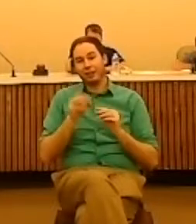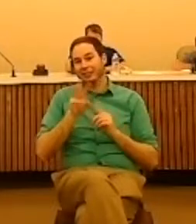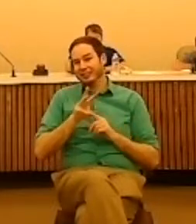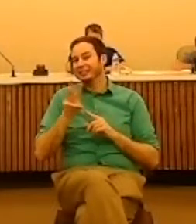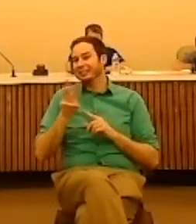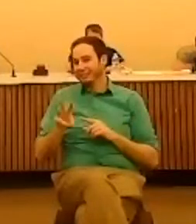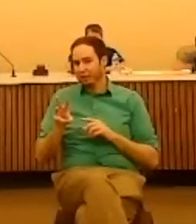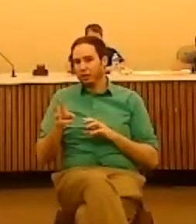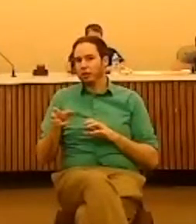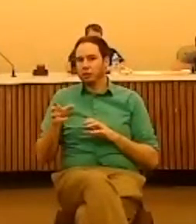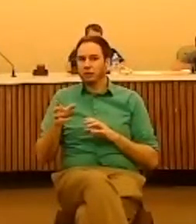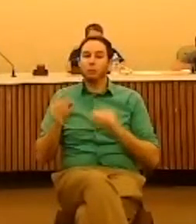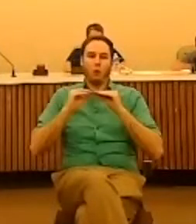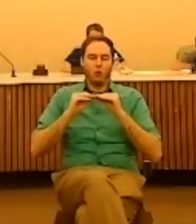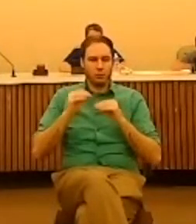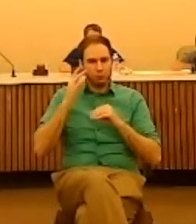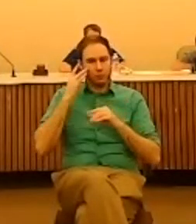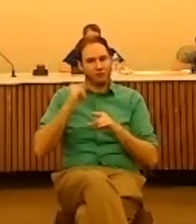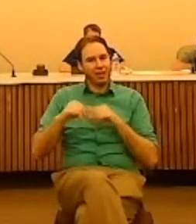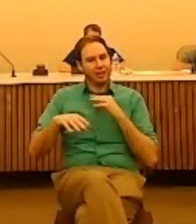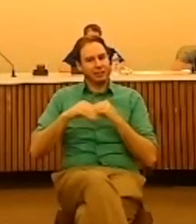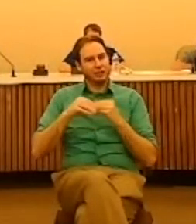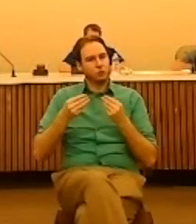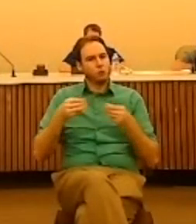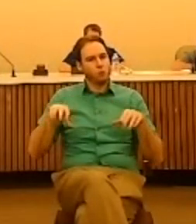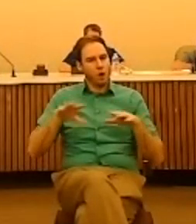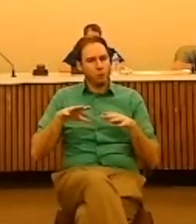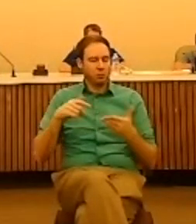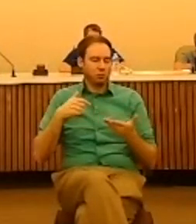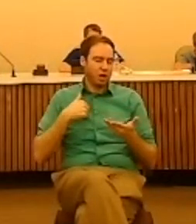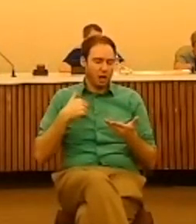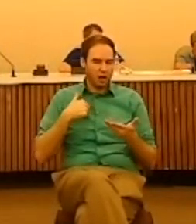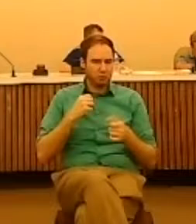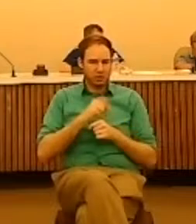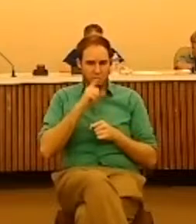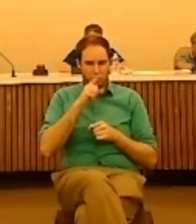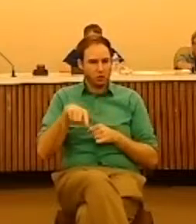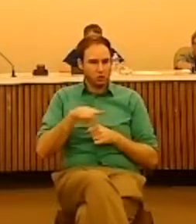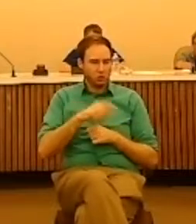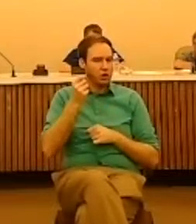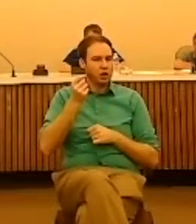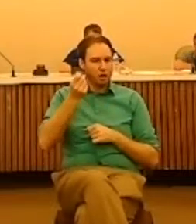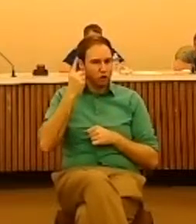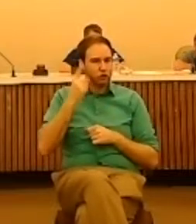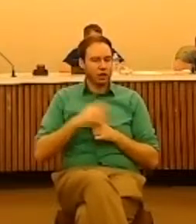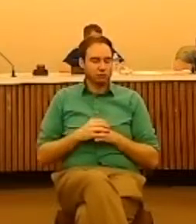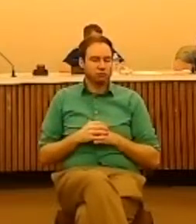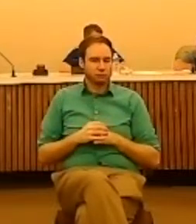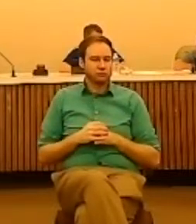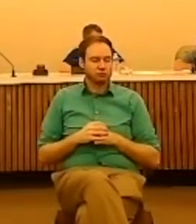top of that because of that additional property, but I just want to make sure everybody understands that.